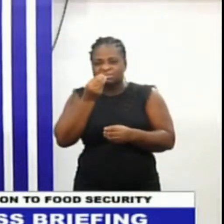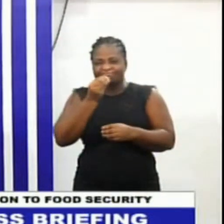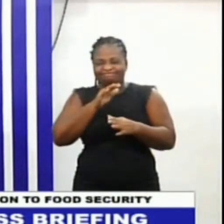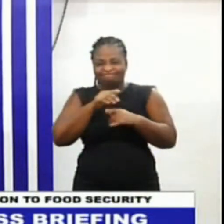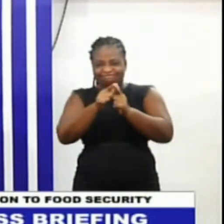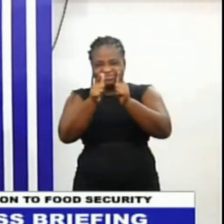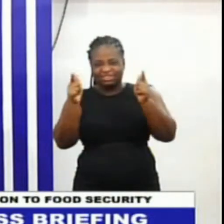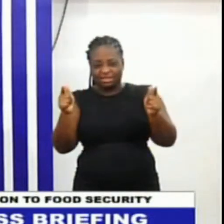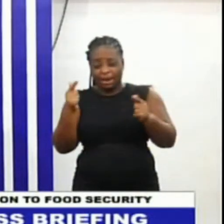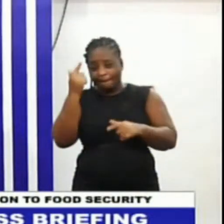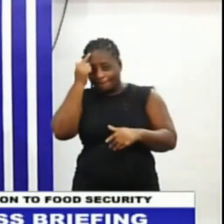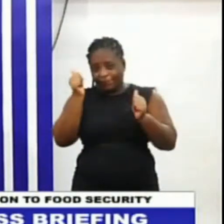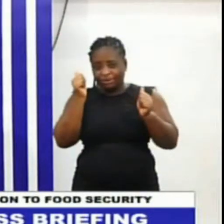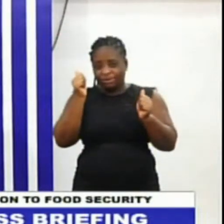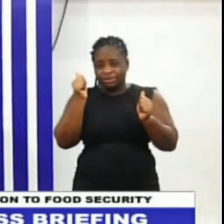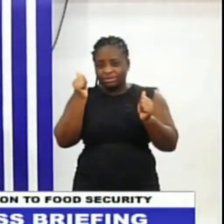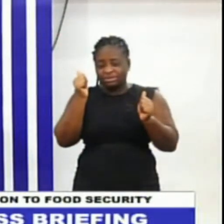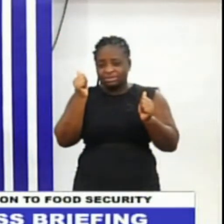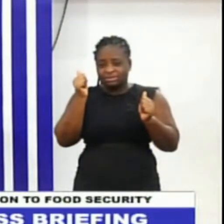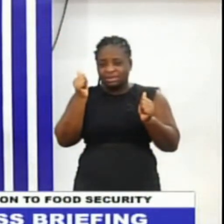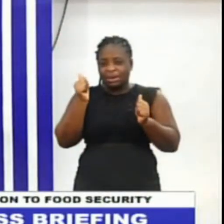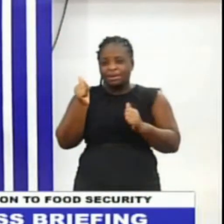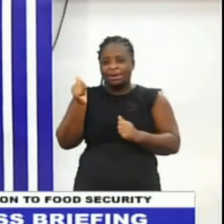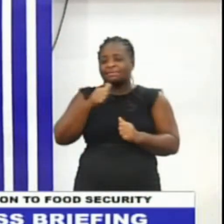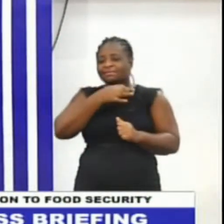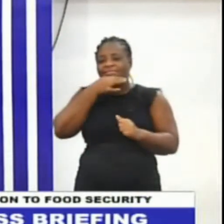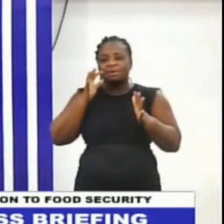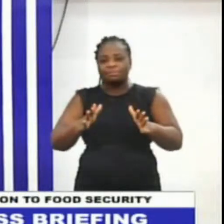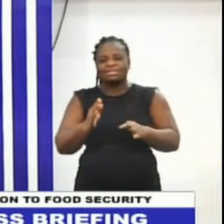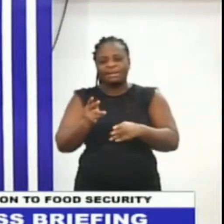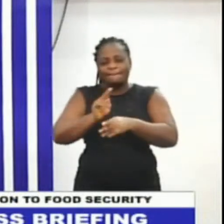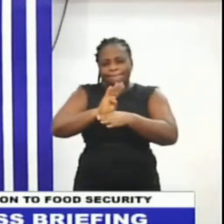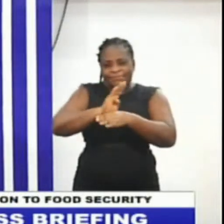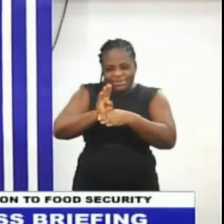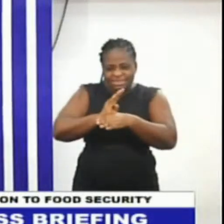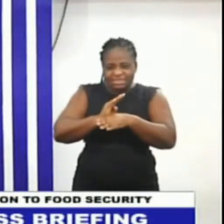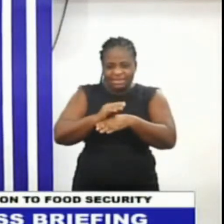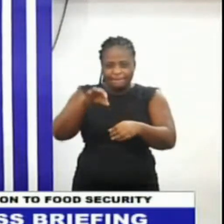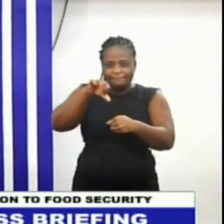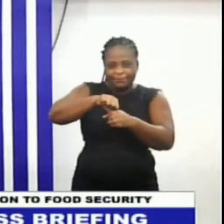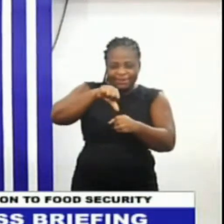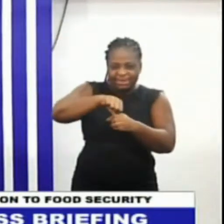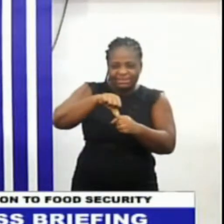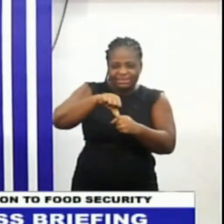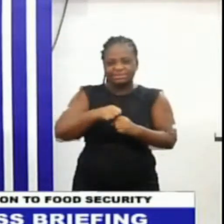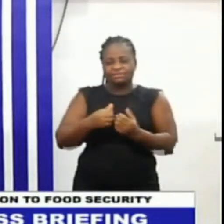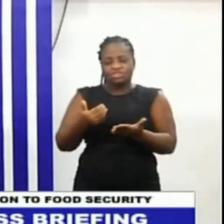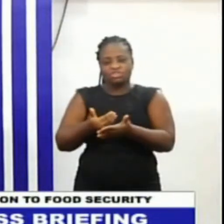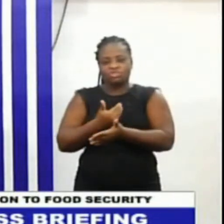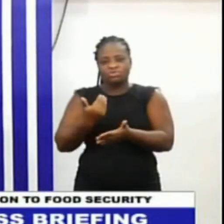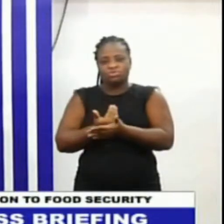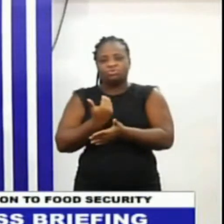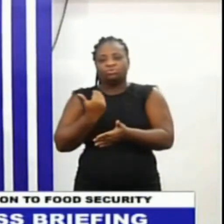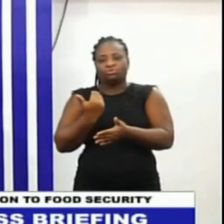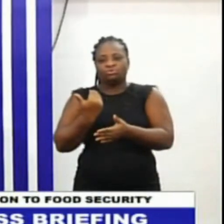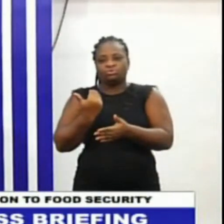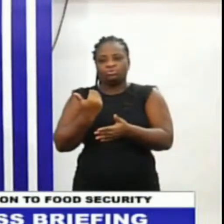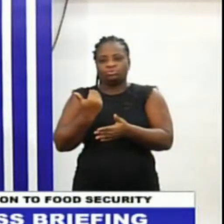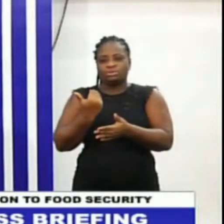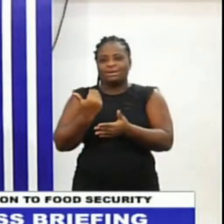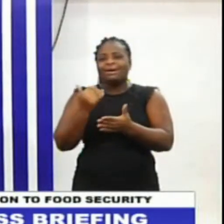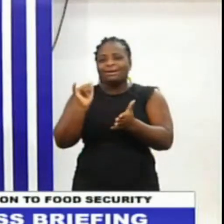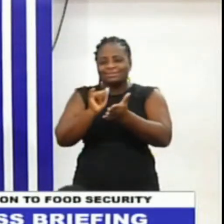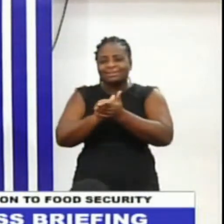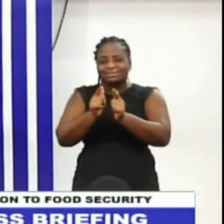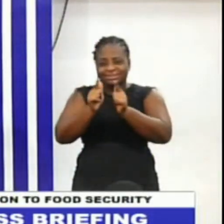and farmers are busy preparing their lands for the planting for the new season. So that is generally what one